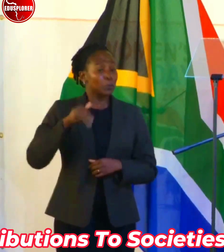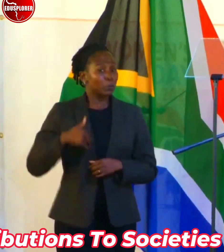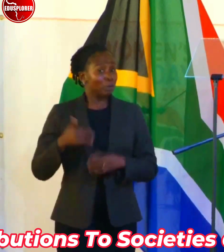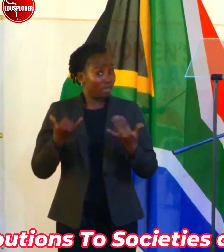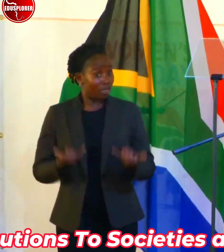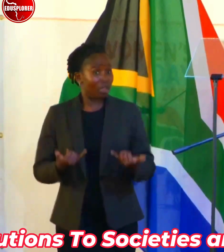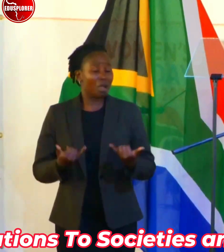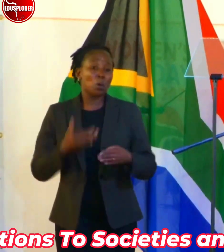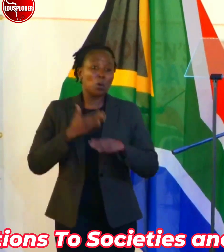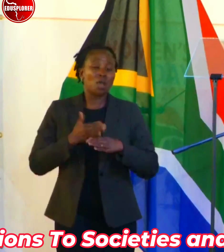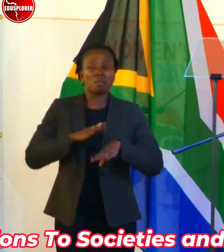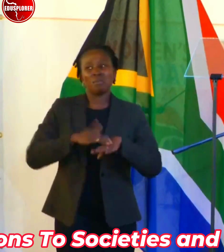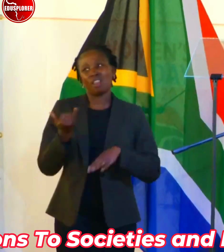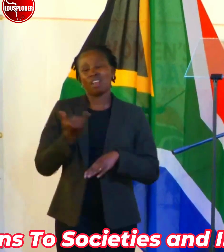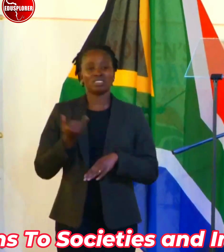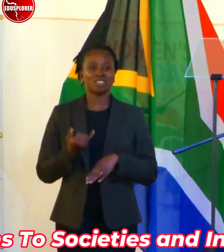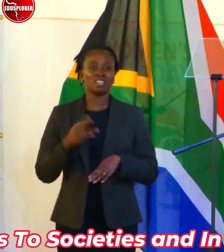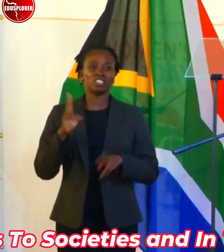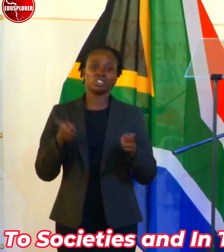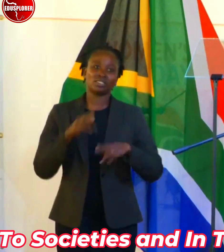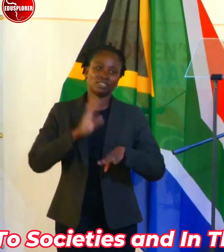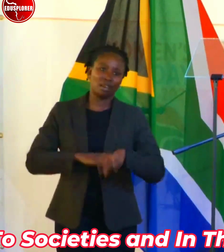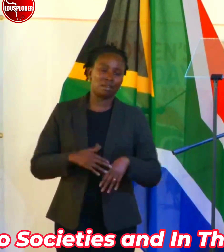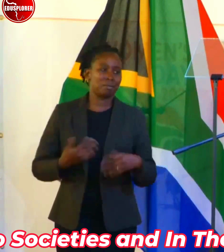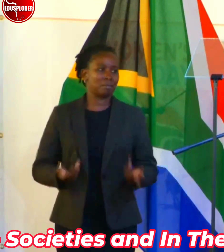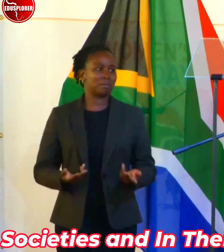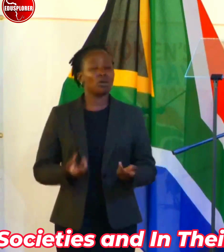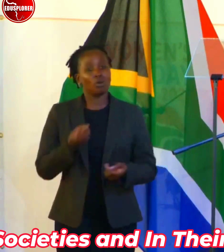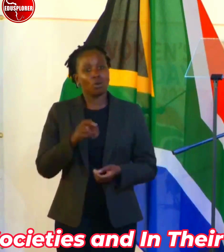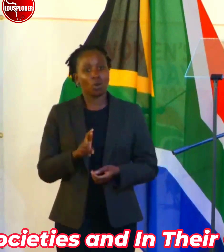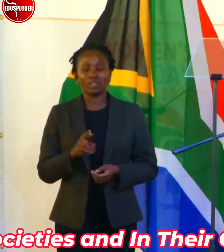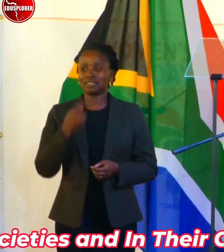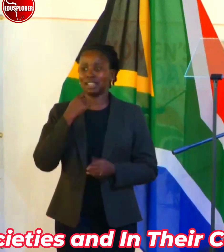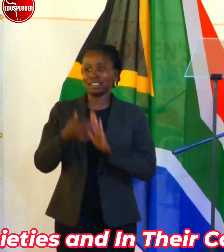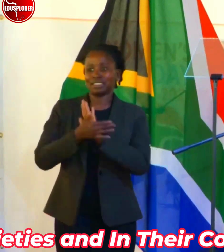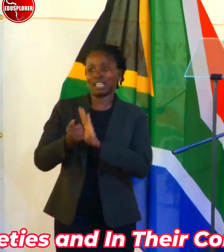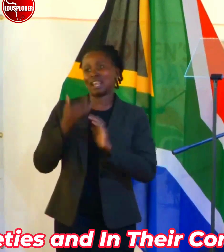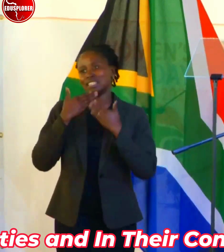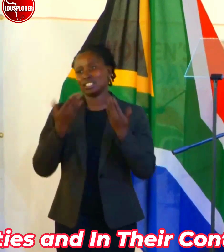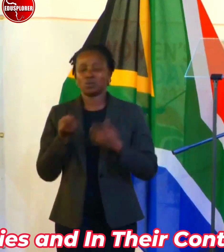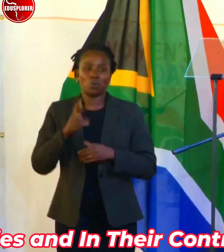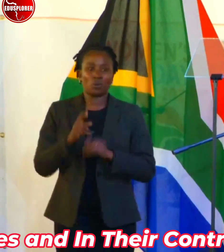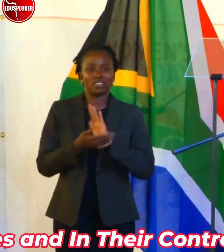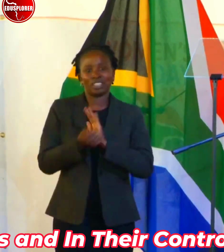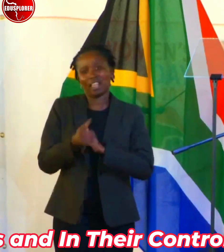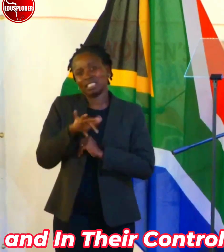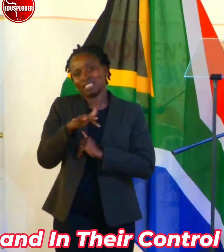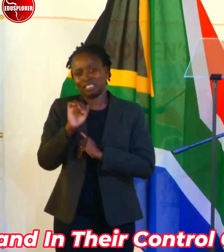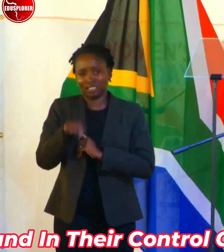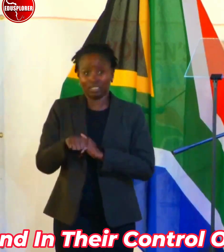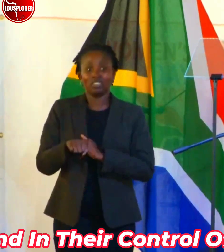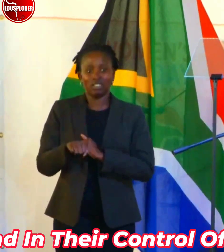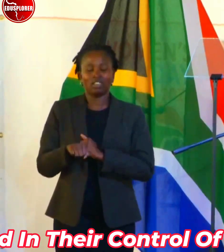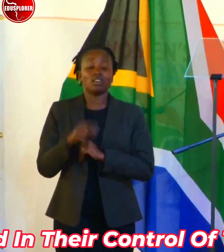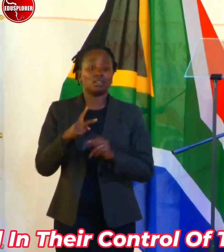to work part-time. They are more likely to be unskilled and semi-skilled, and they